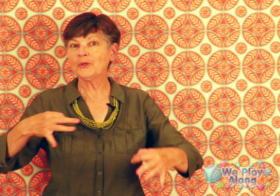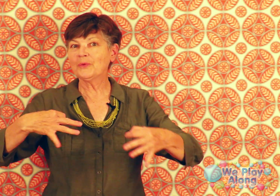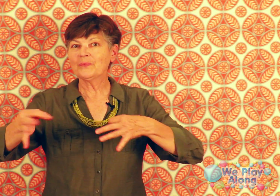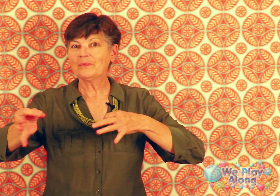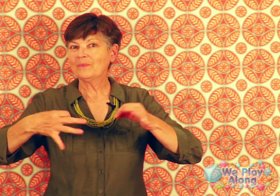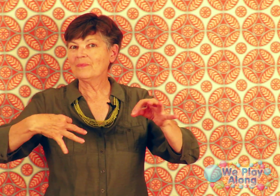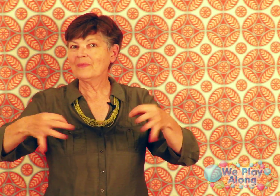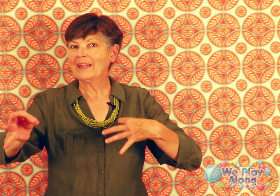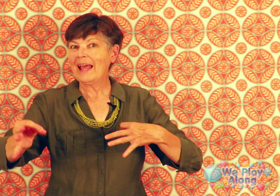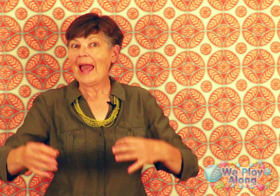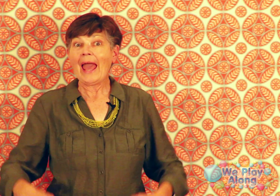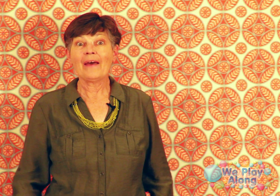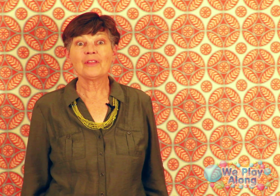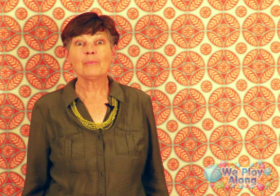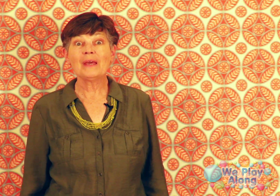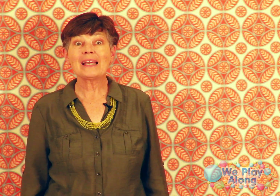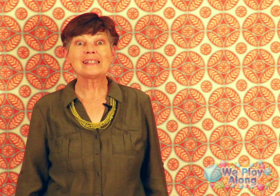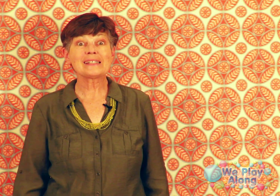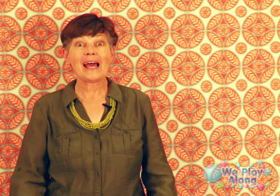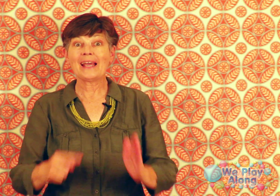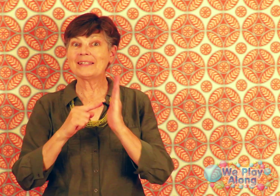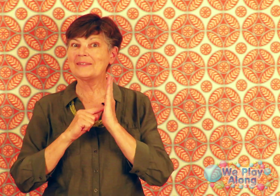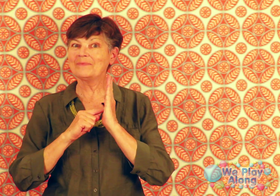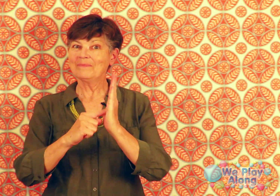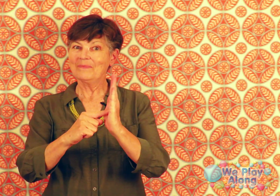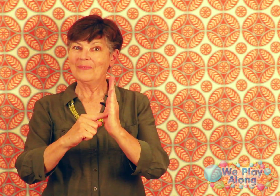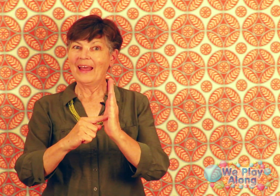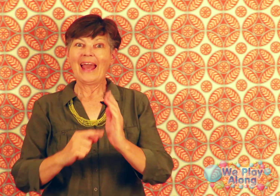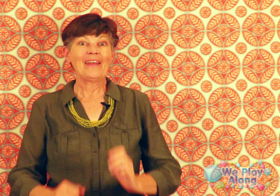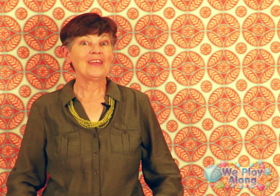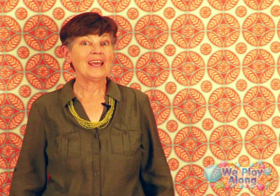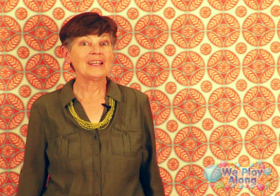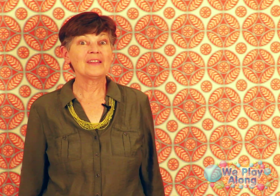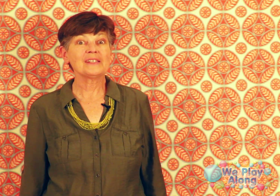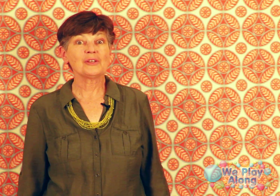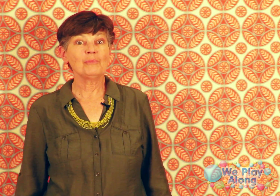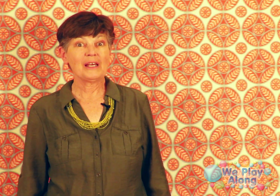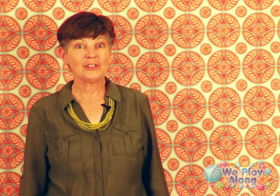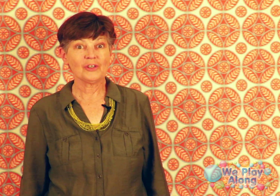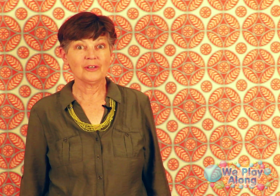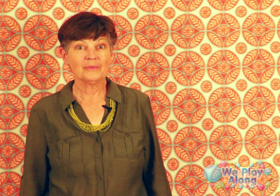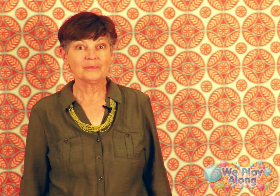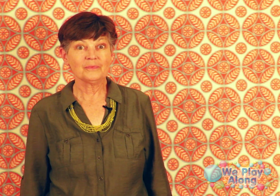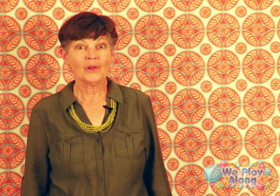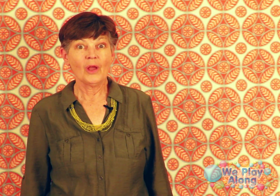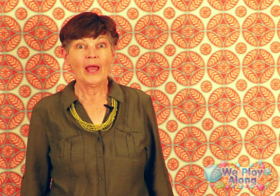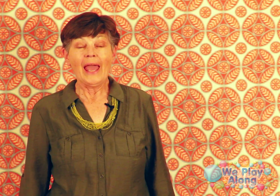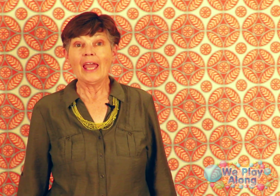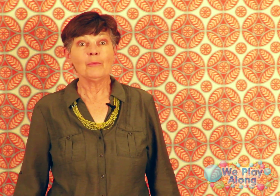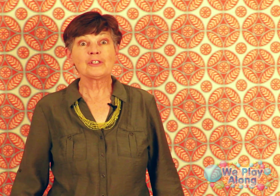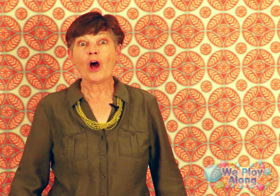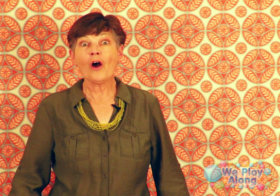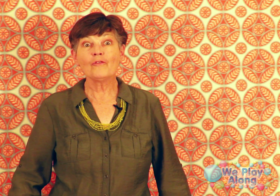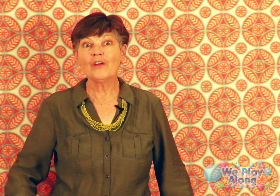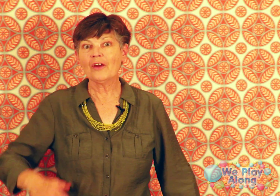to, at the big science at the end of the semester. It was all